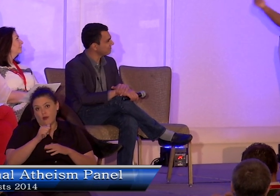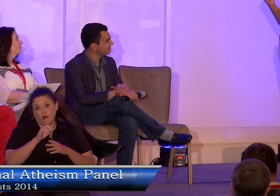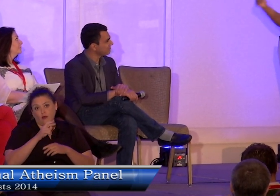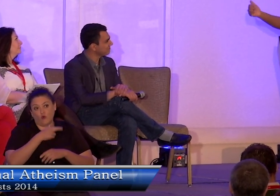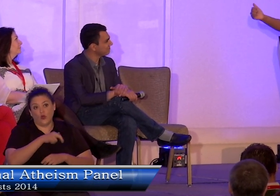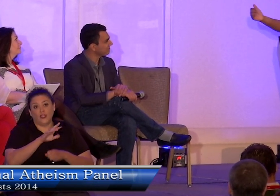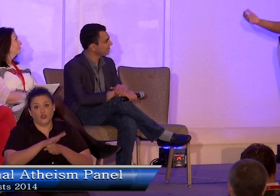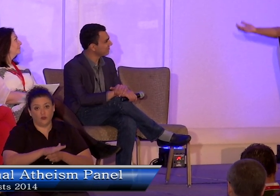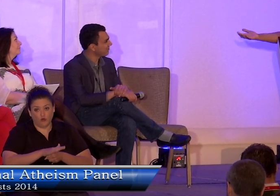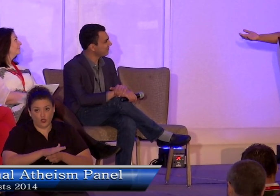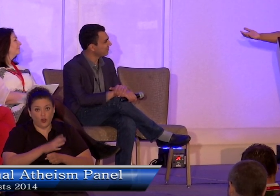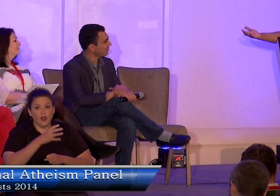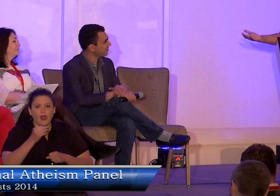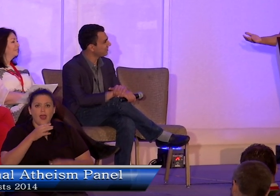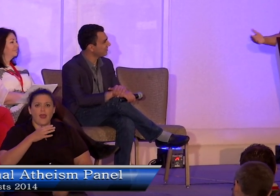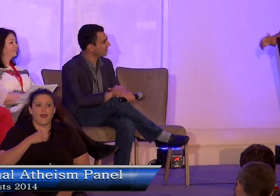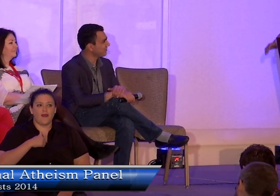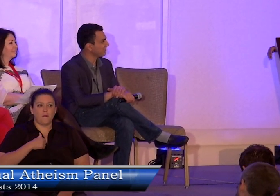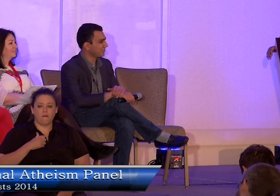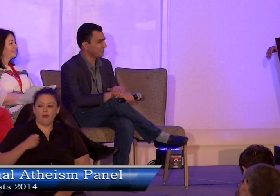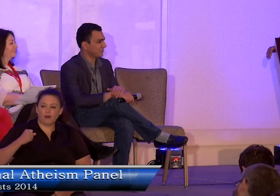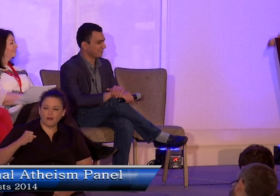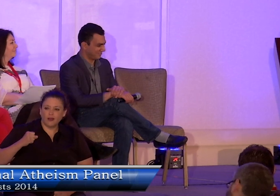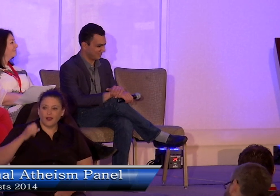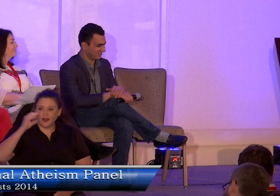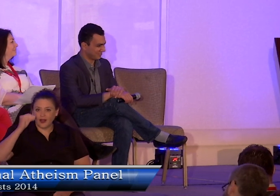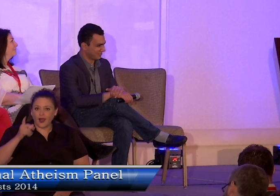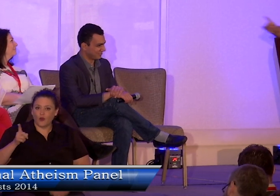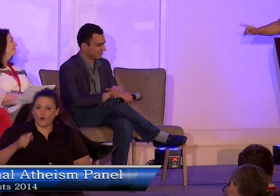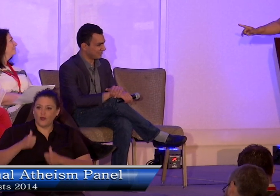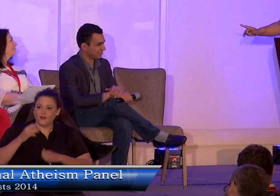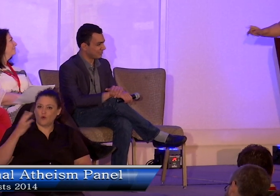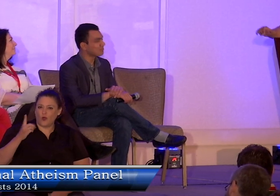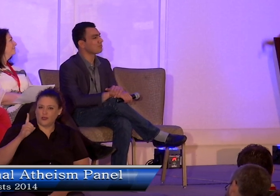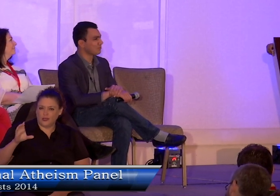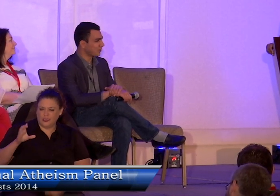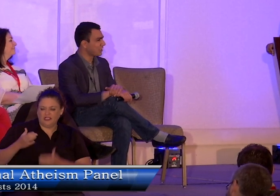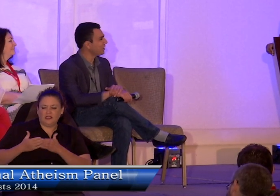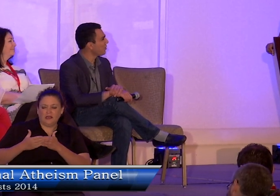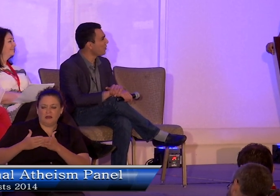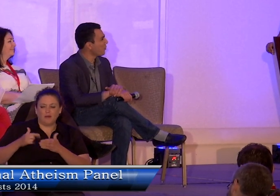my home dude, who now lives in Washington, D.C., not with me, but near me.